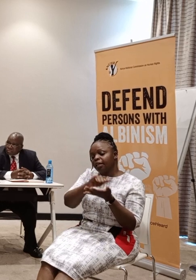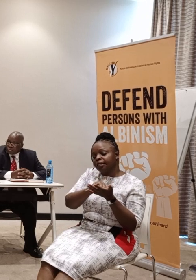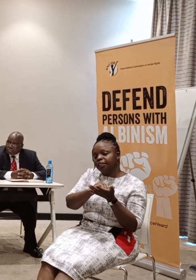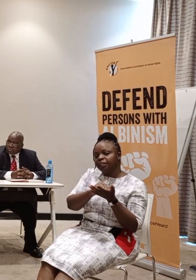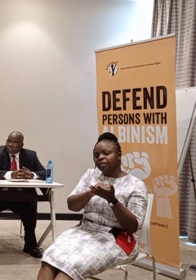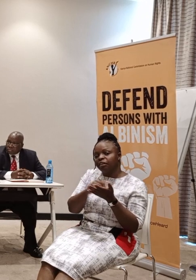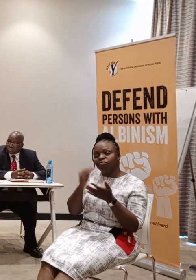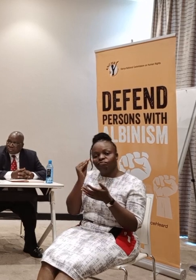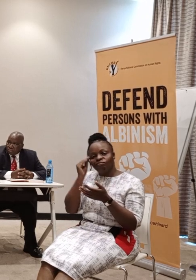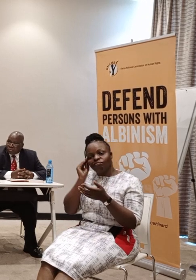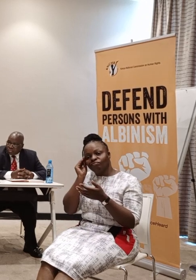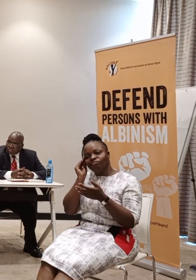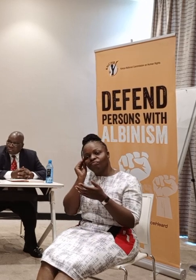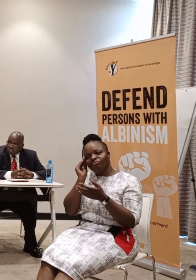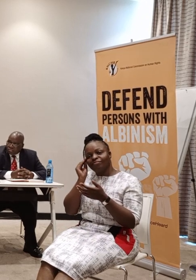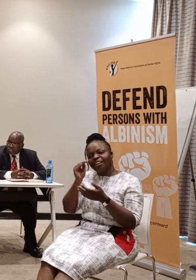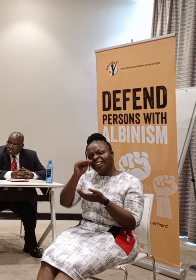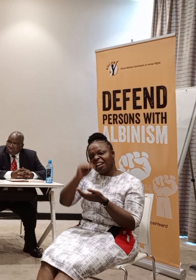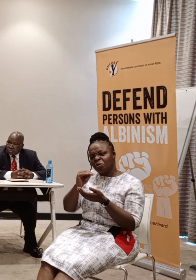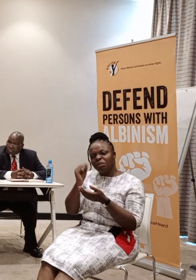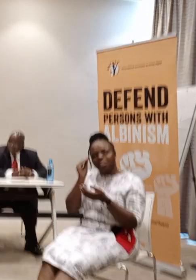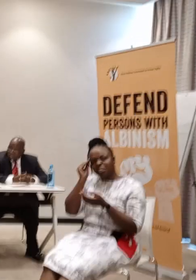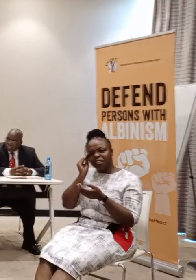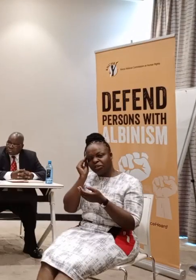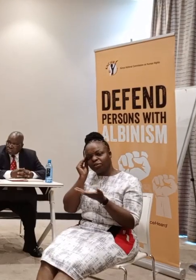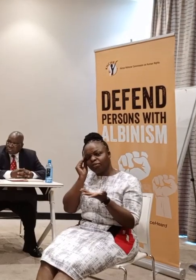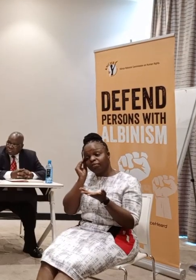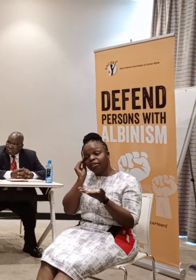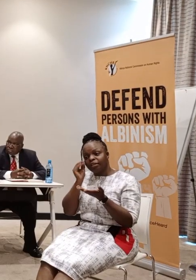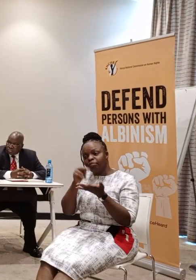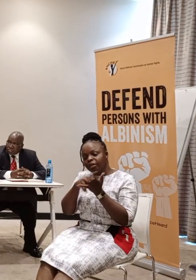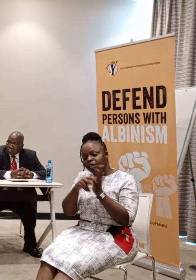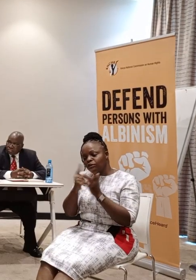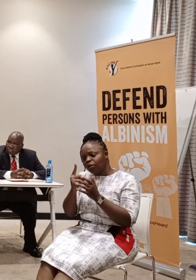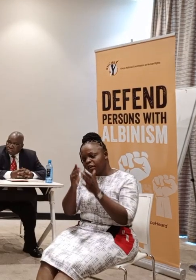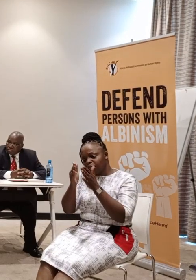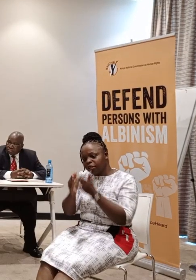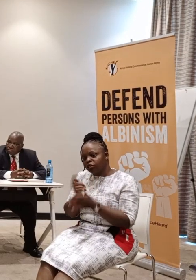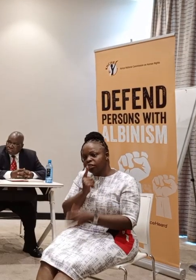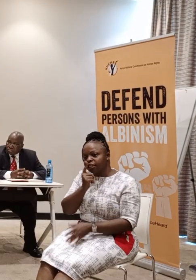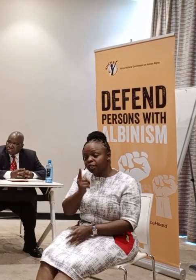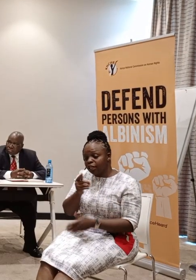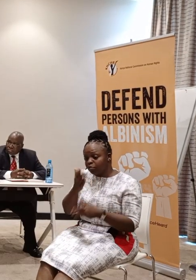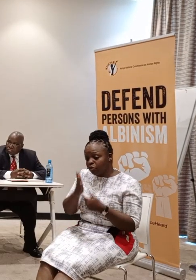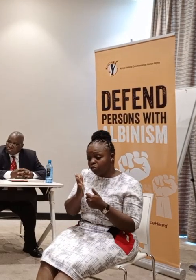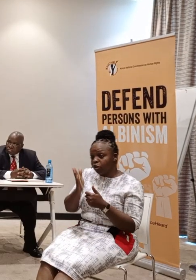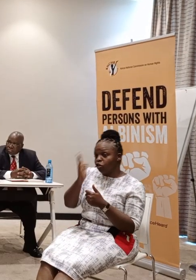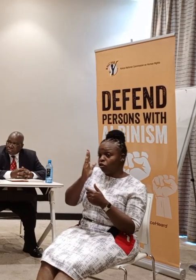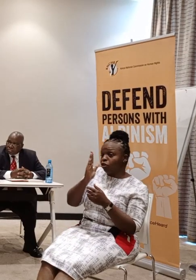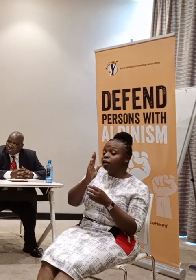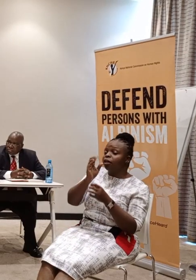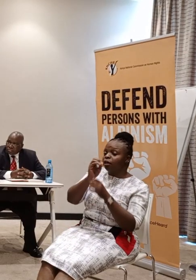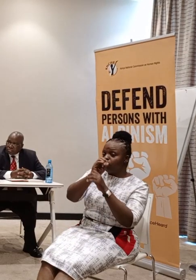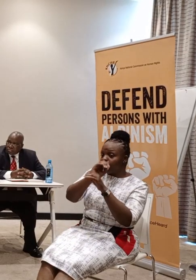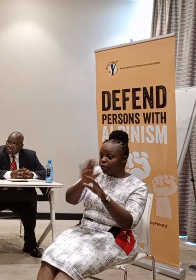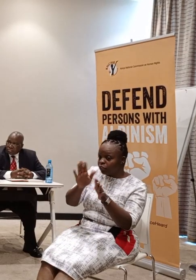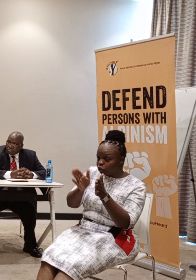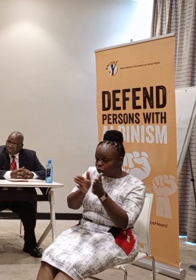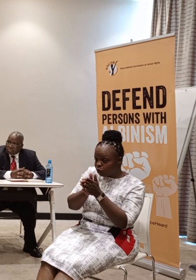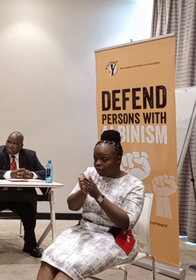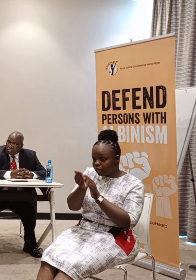syndrome girl. And one of the ladies said, maybe God will also bless you with a child with